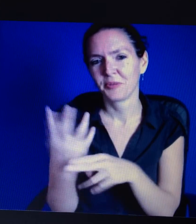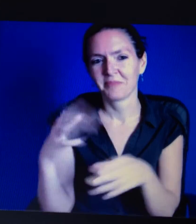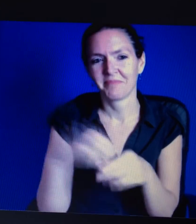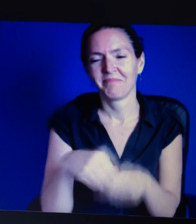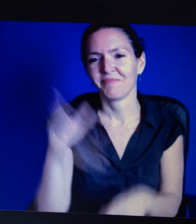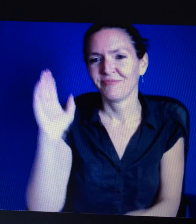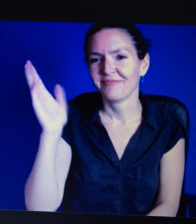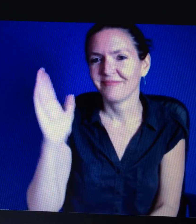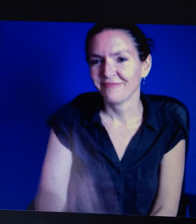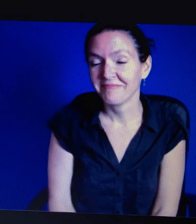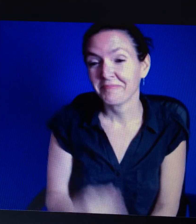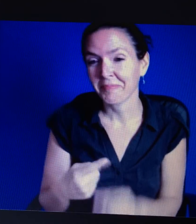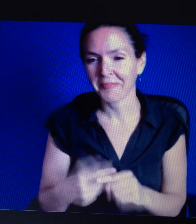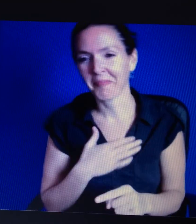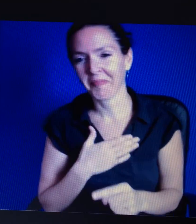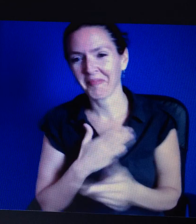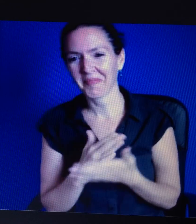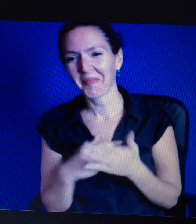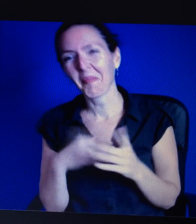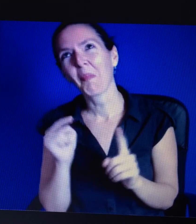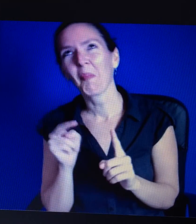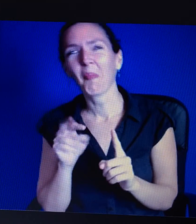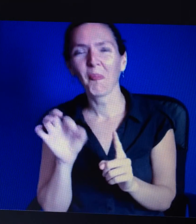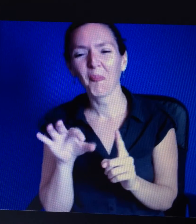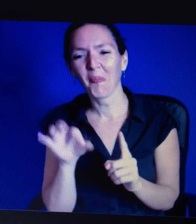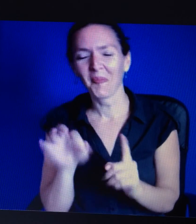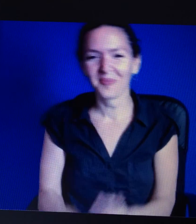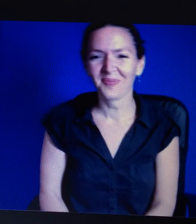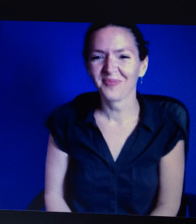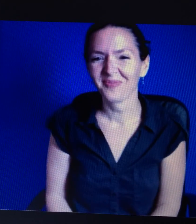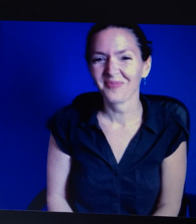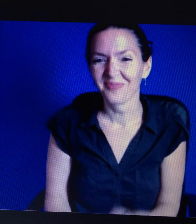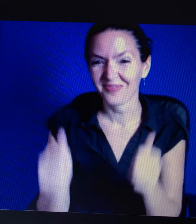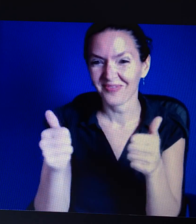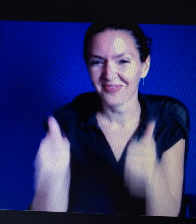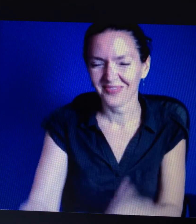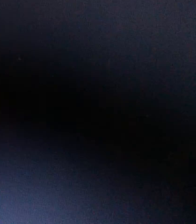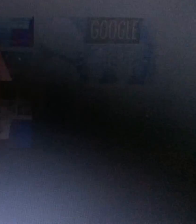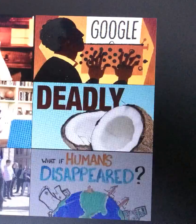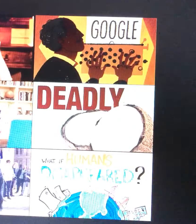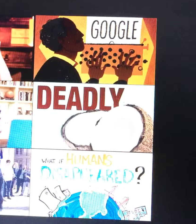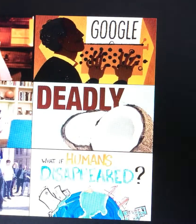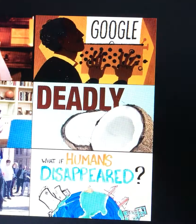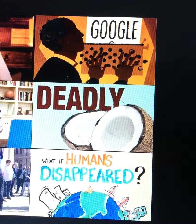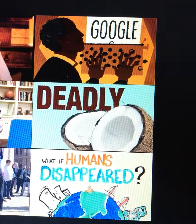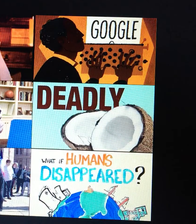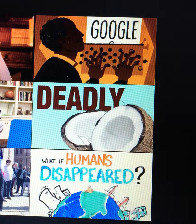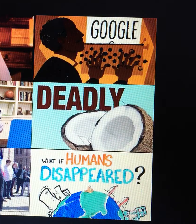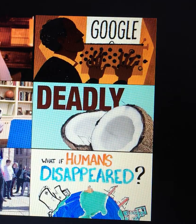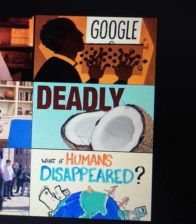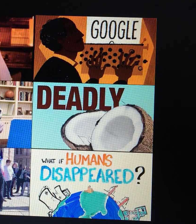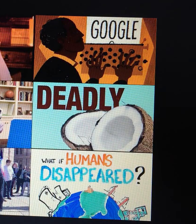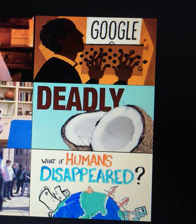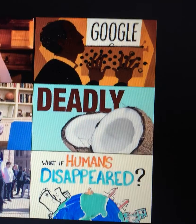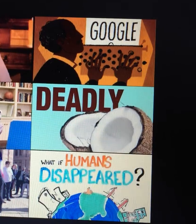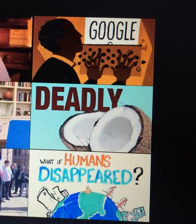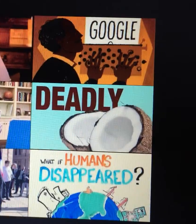And here are the references from my presentation. Awesome.